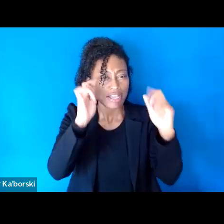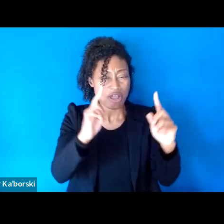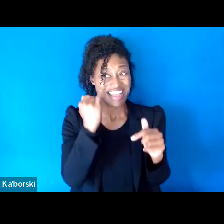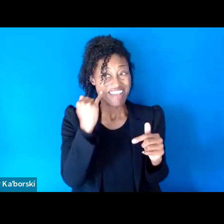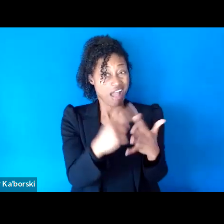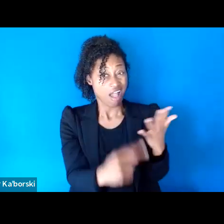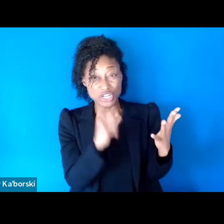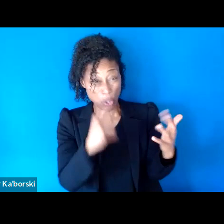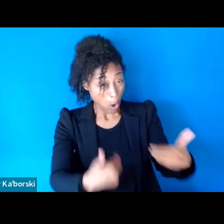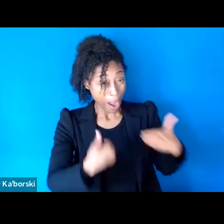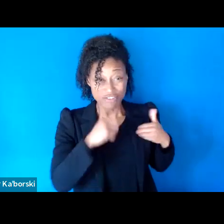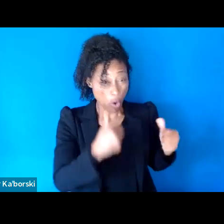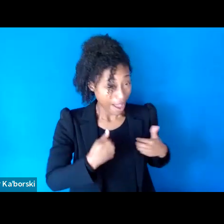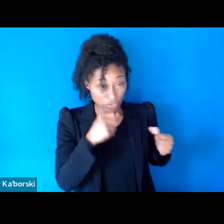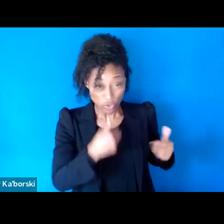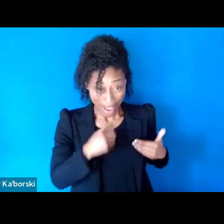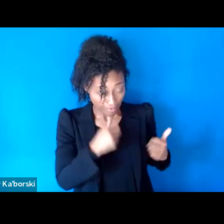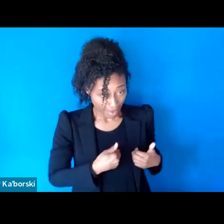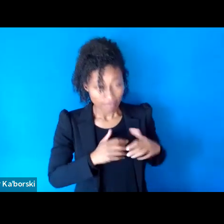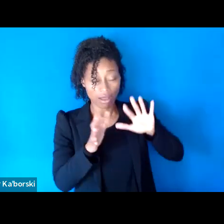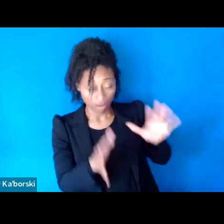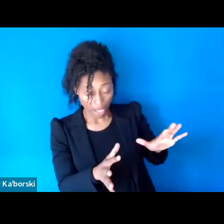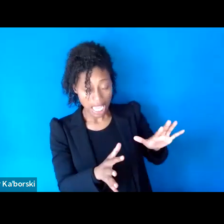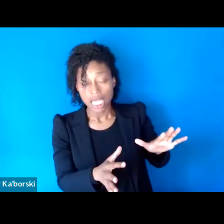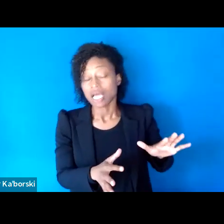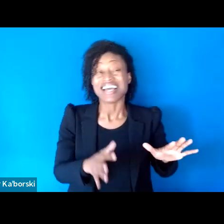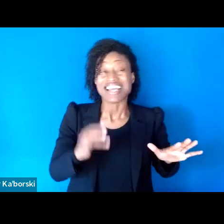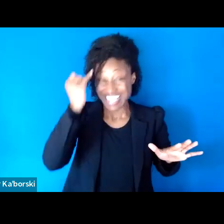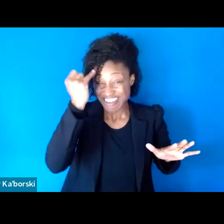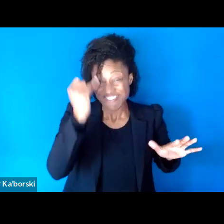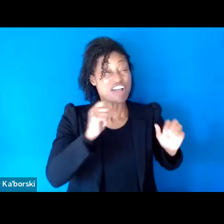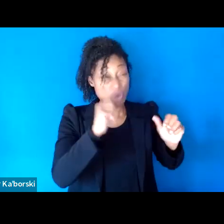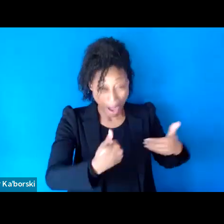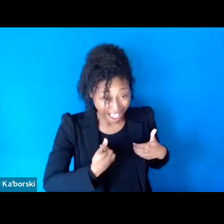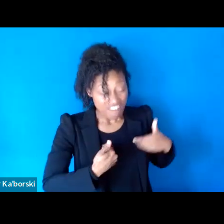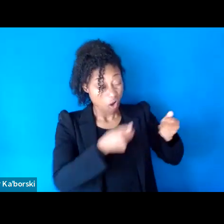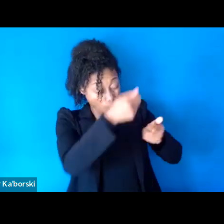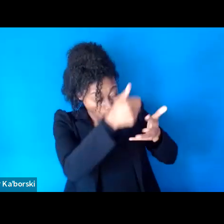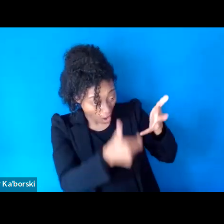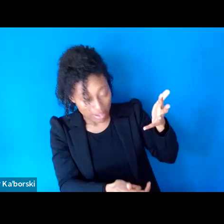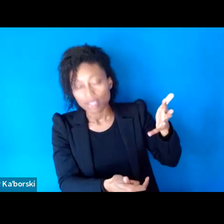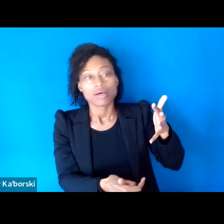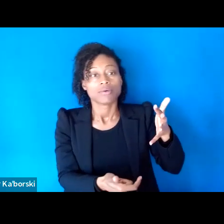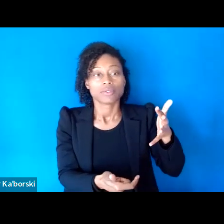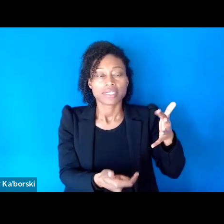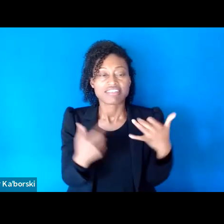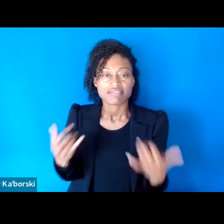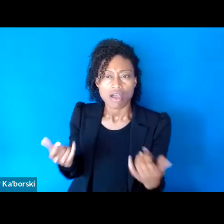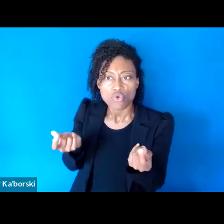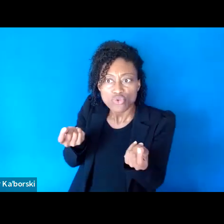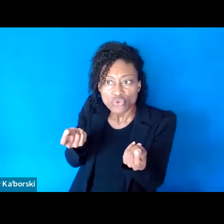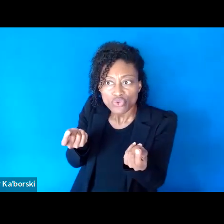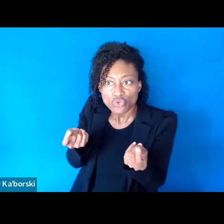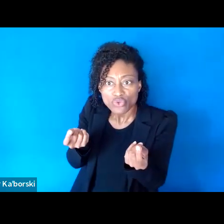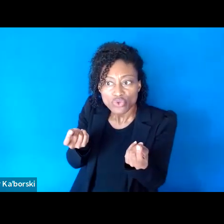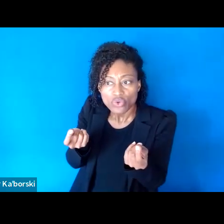would we all do that if we had to overcome our greatest fears or our greatest